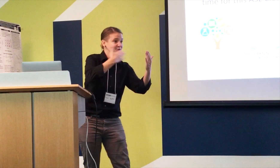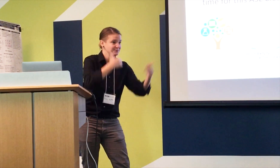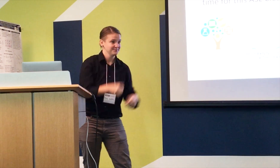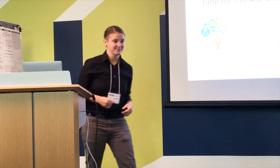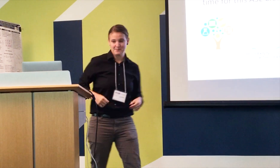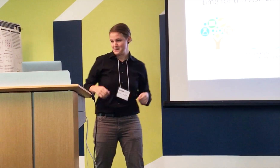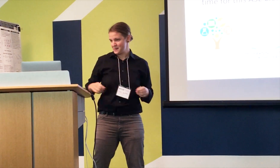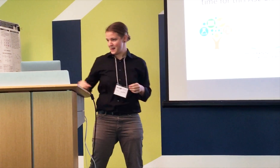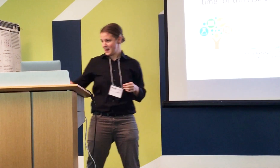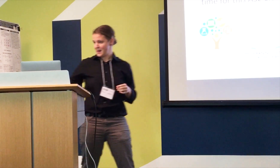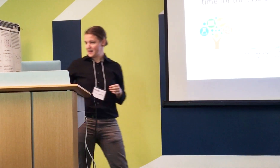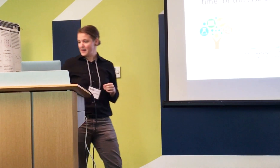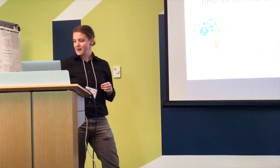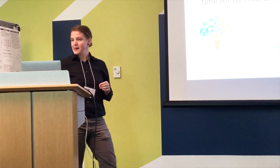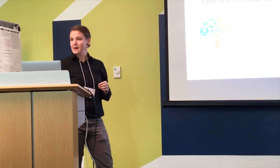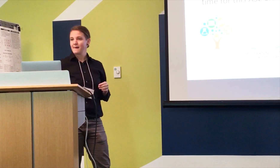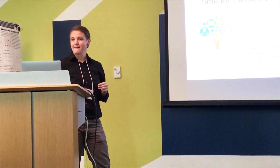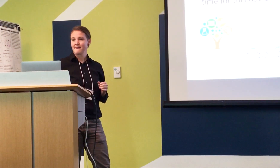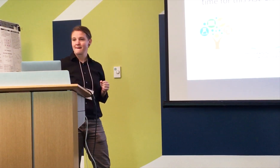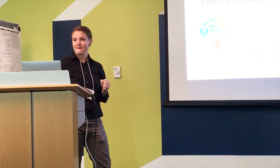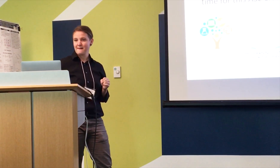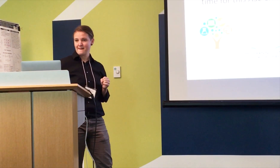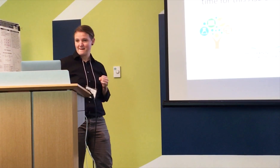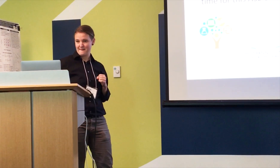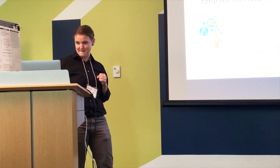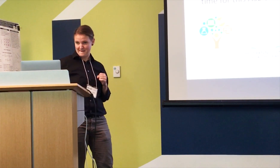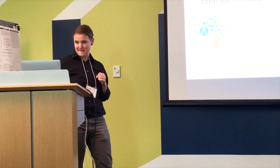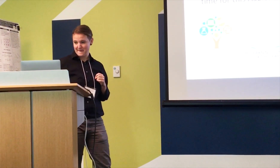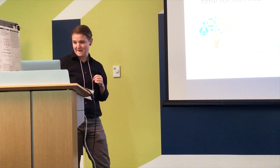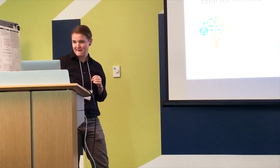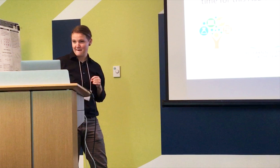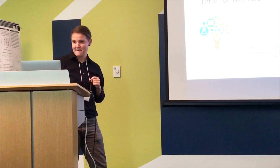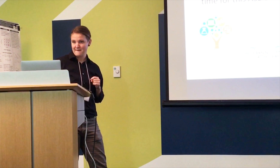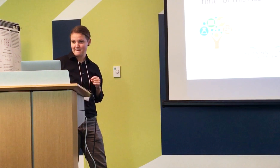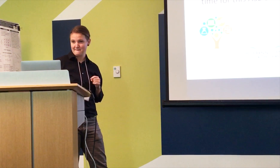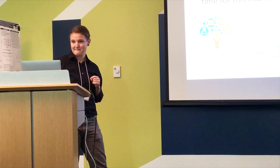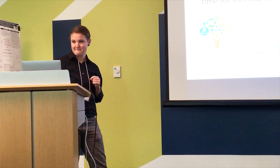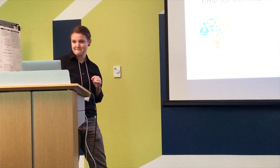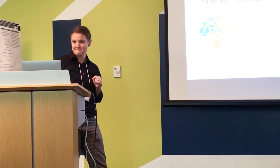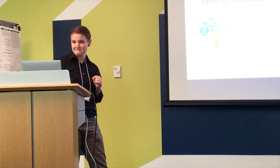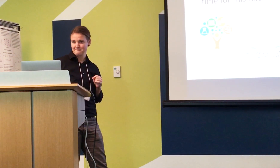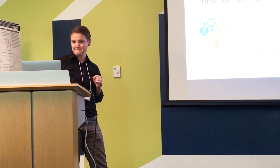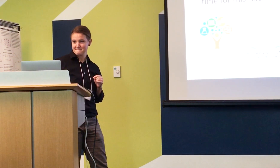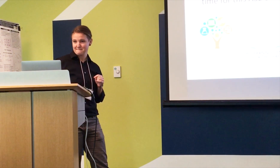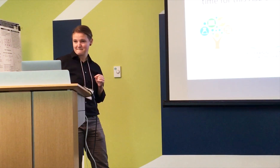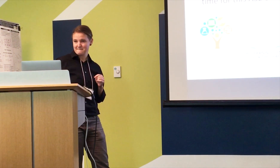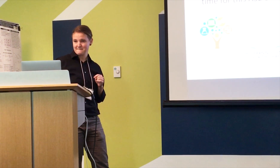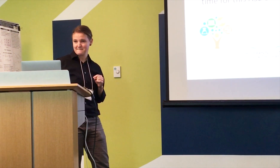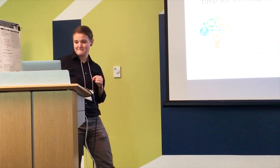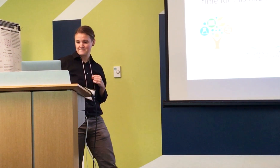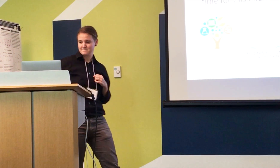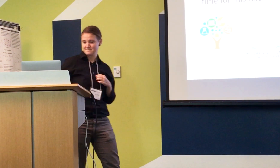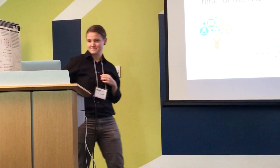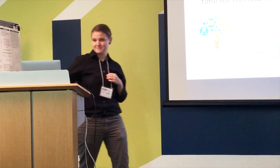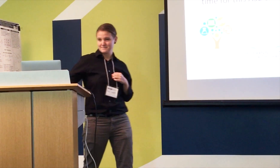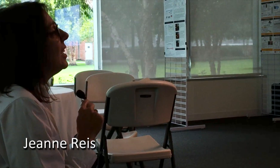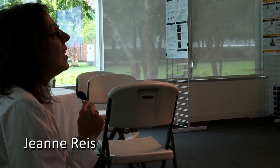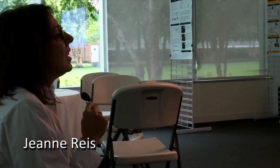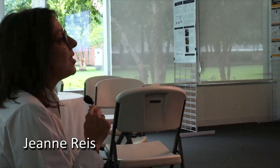one piece of the picture that we have to think about as deaf people. So I thank you all for inviting me, and I'm delighted to be here. So take